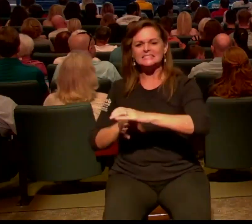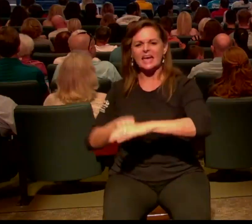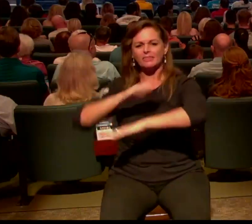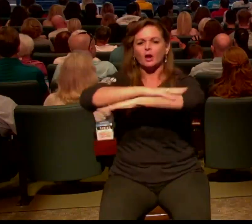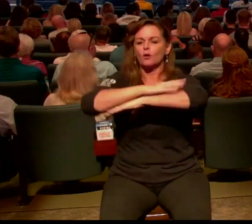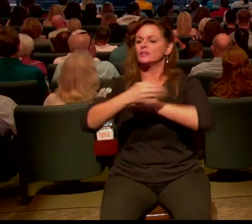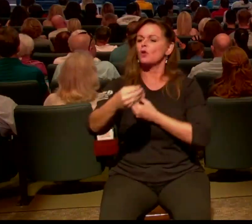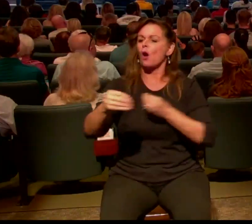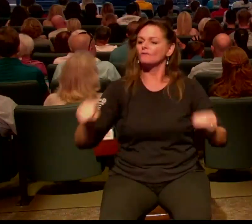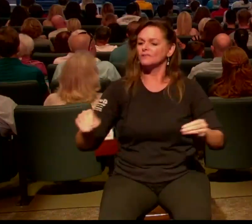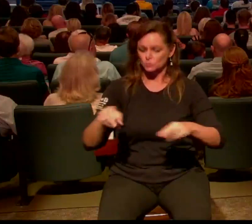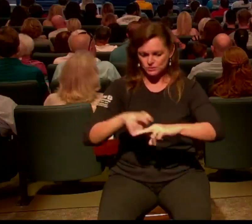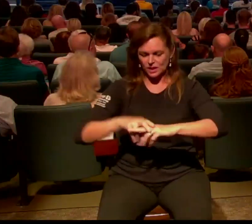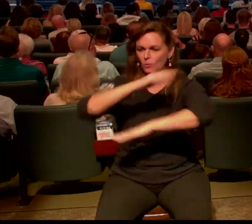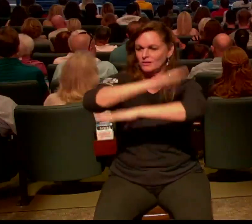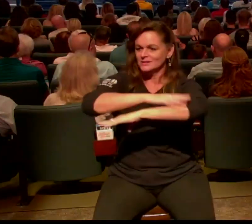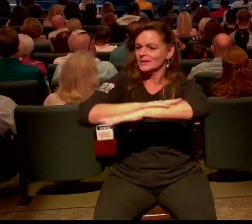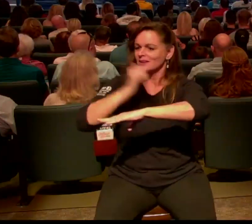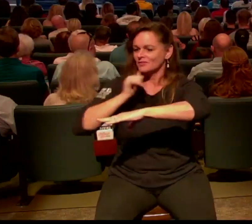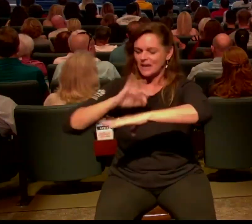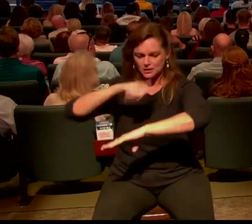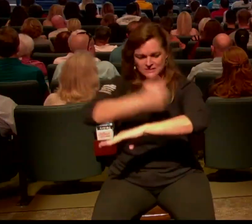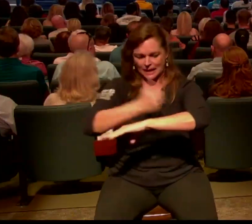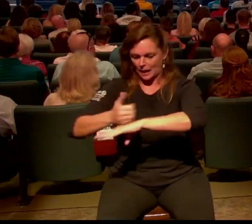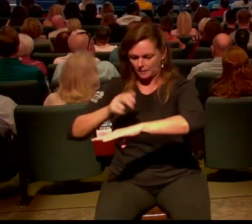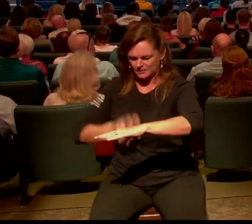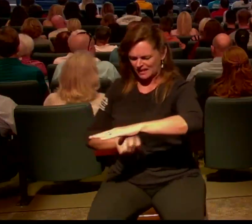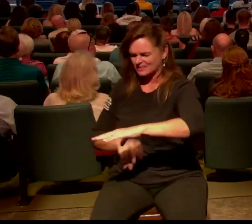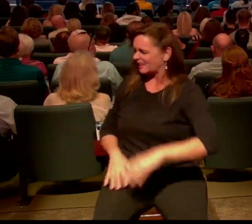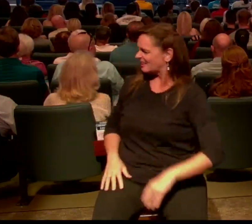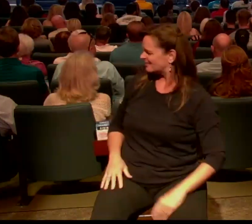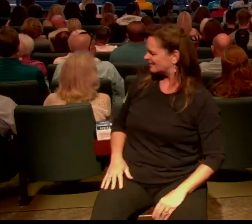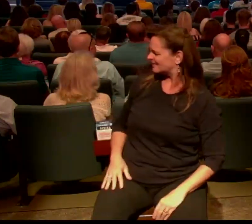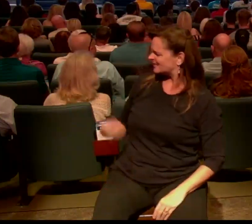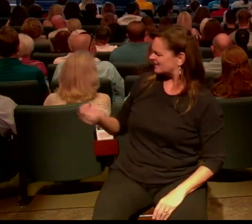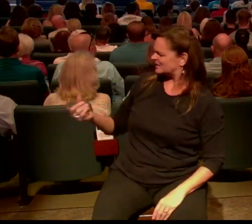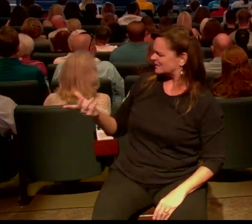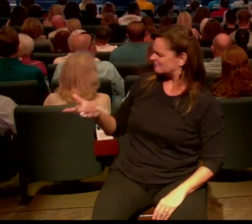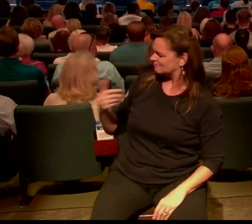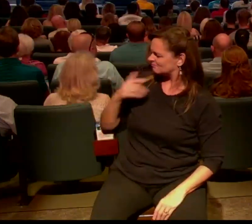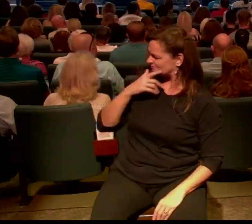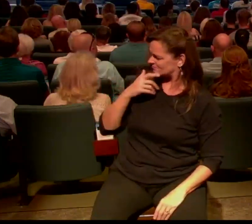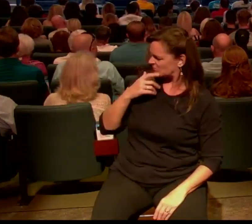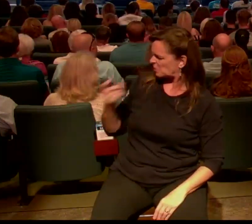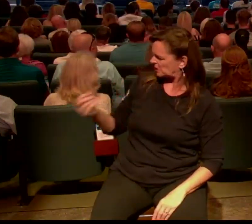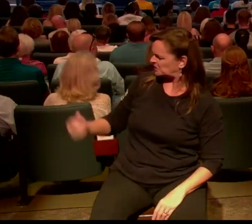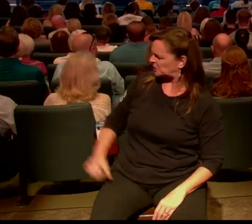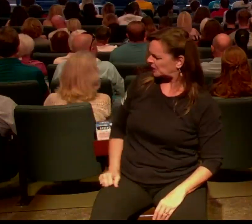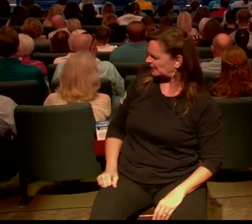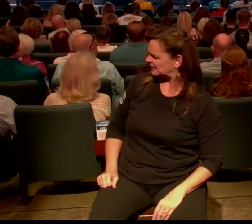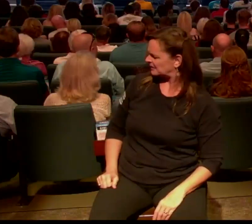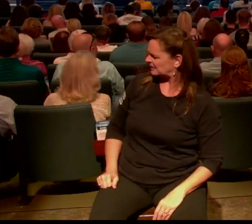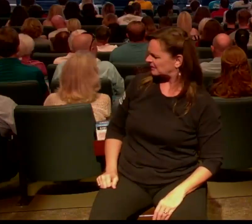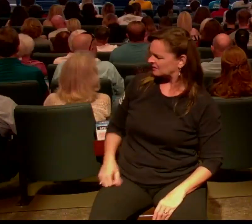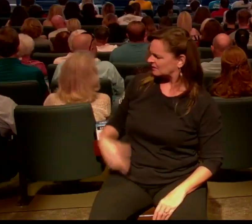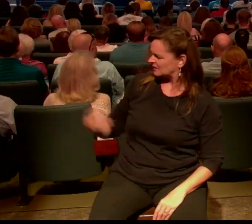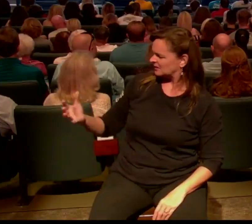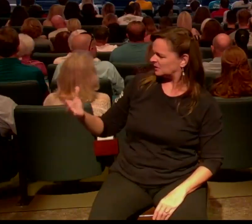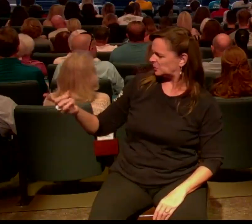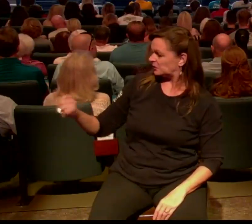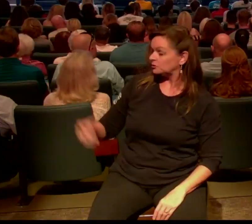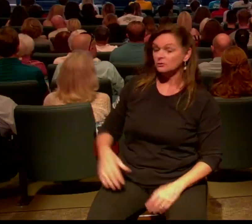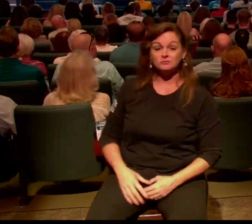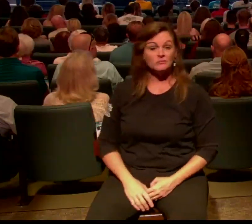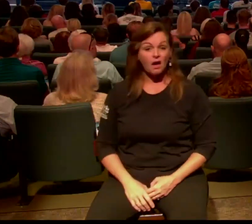his office. And people would come by, and they'd say, oh, what happened? Well, he said,